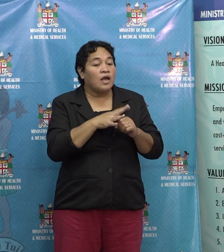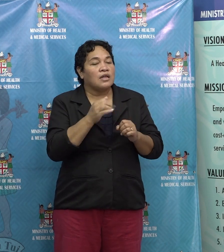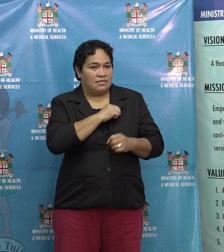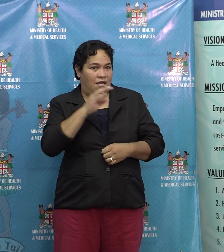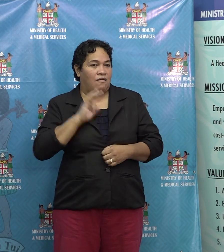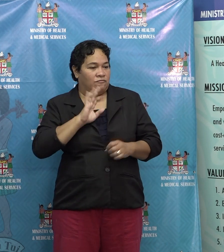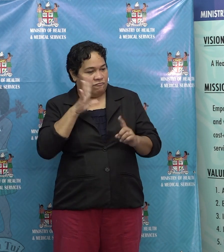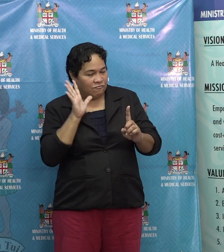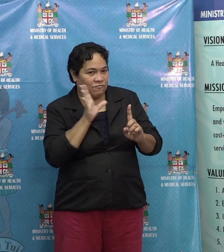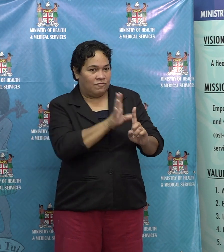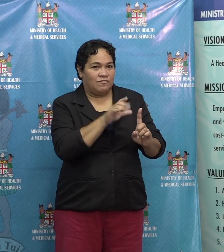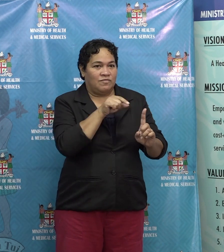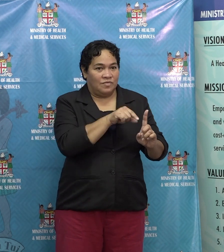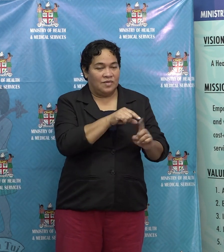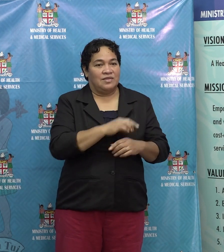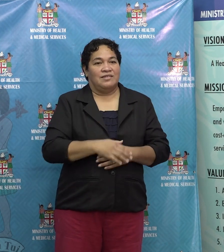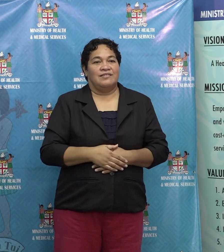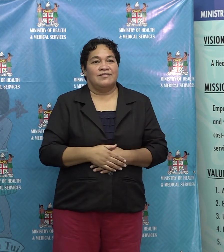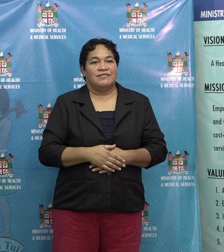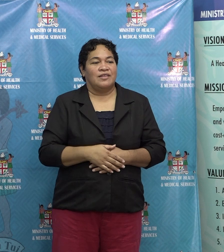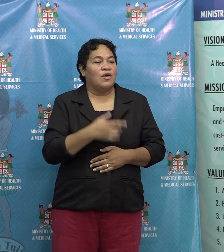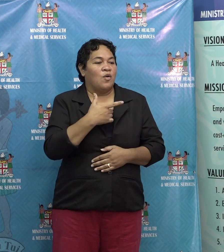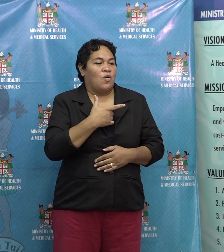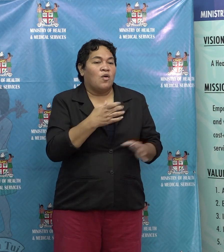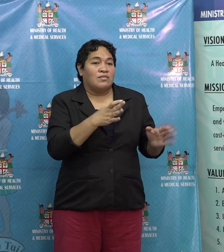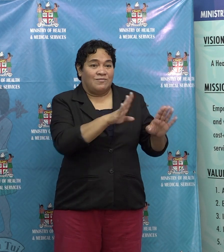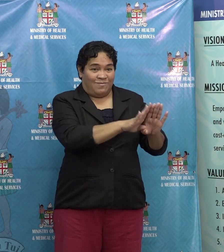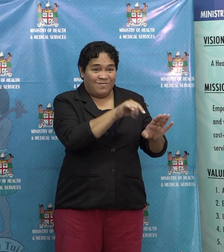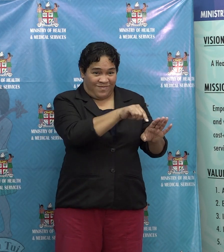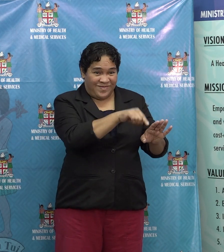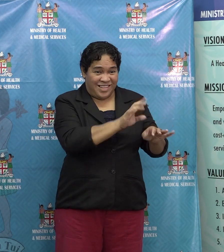are all in lockdown in the hospital.